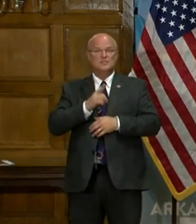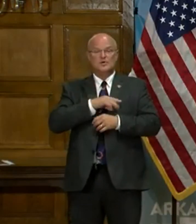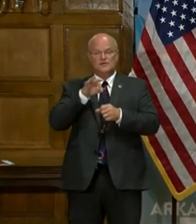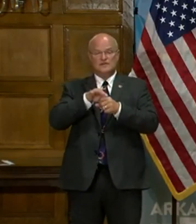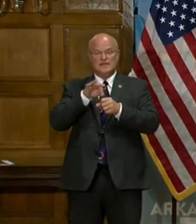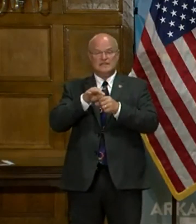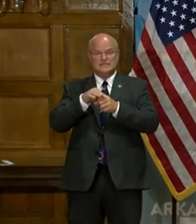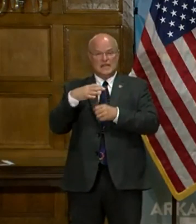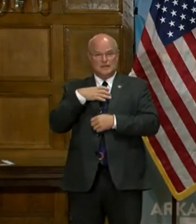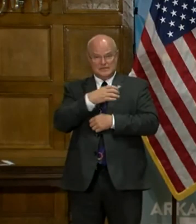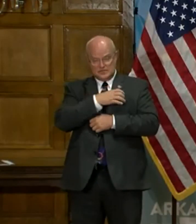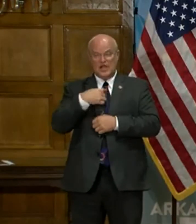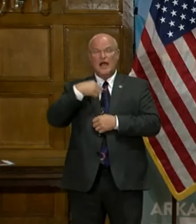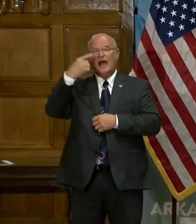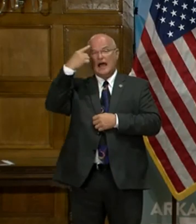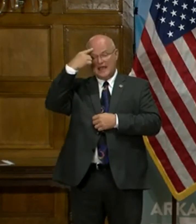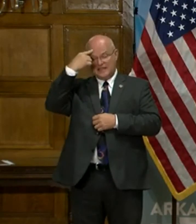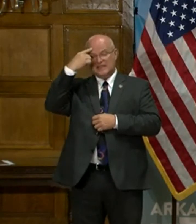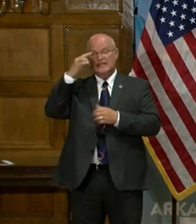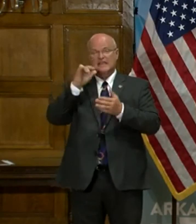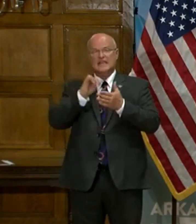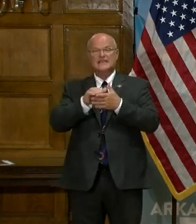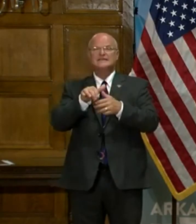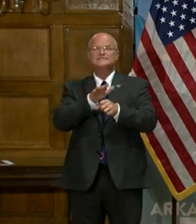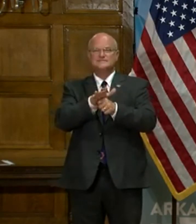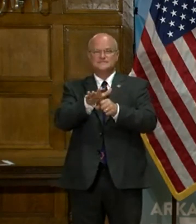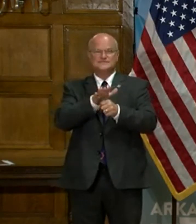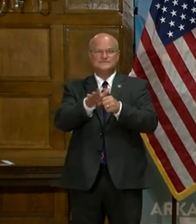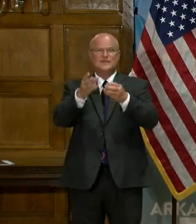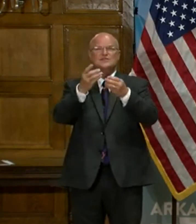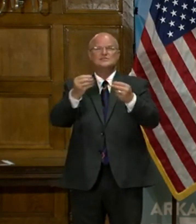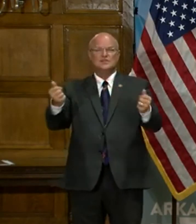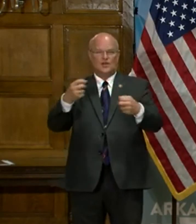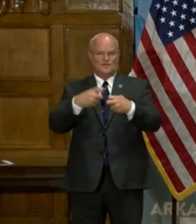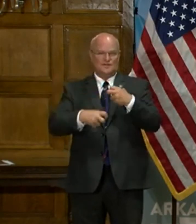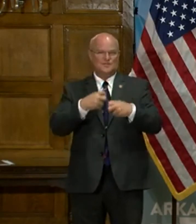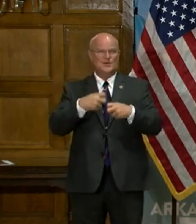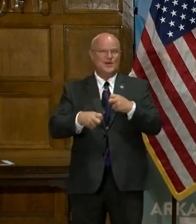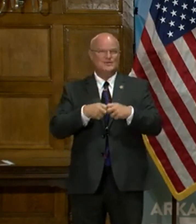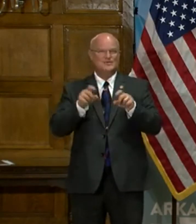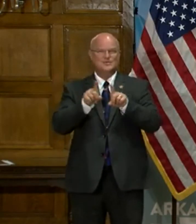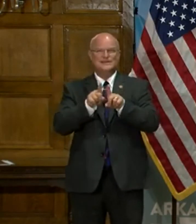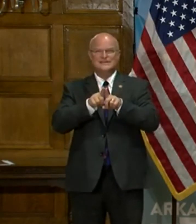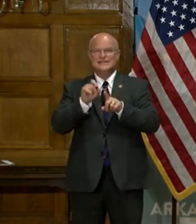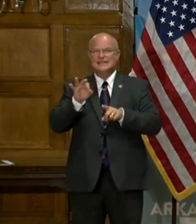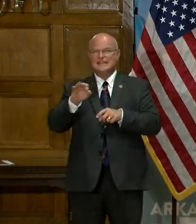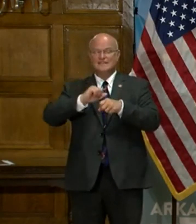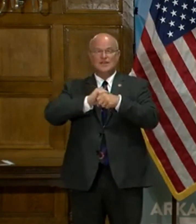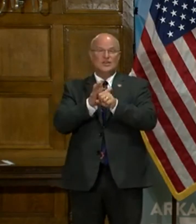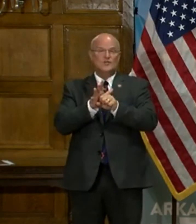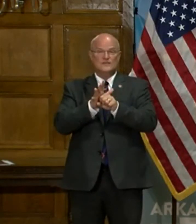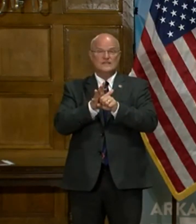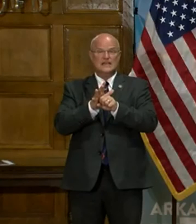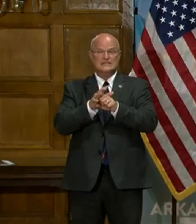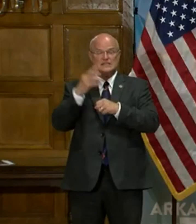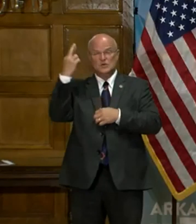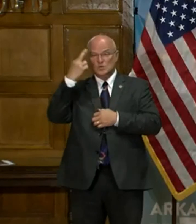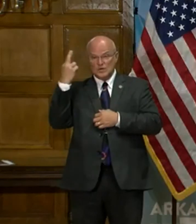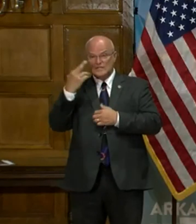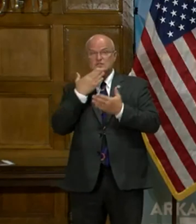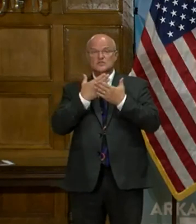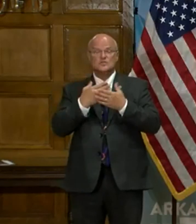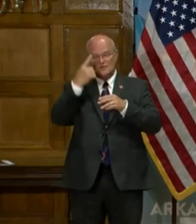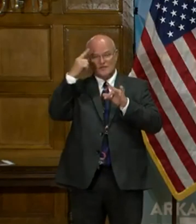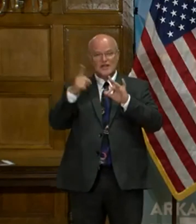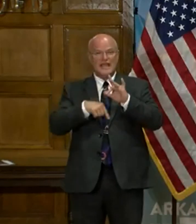Commissioners, I think that adequately solves the problem as to whether a COVID-19 reason is good